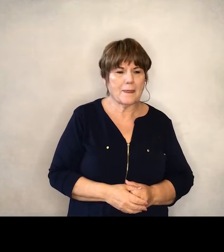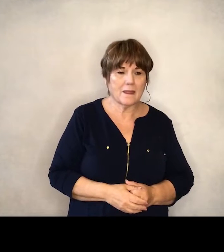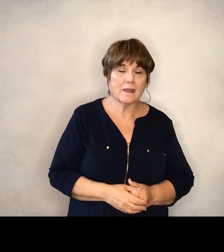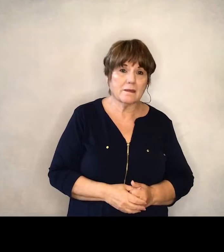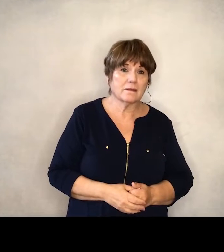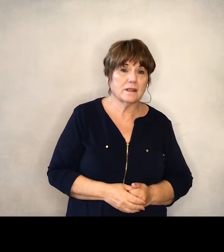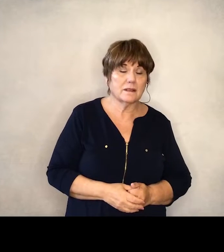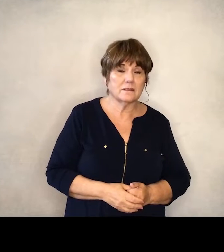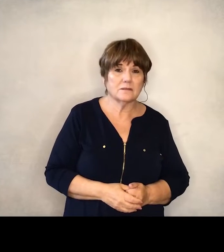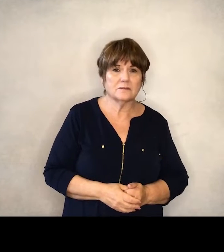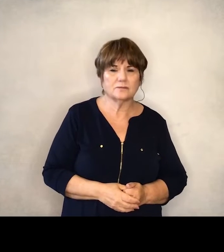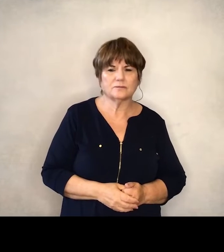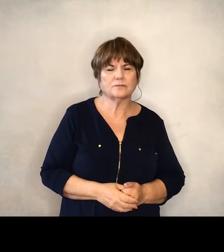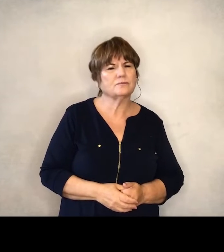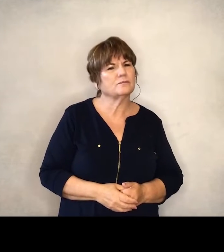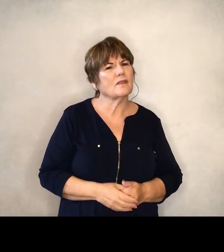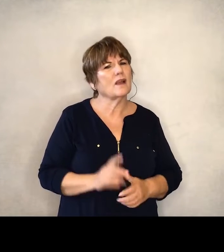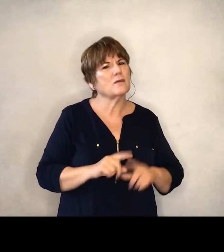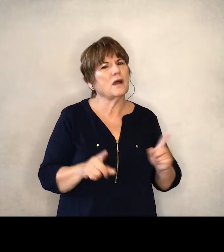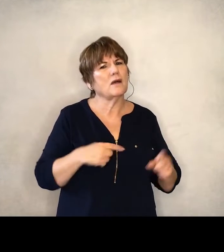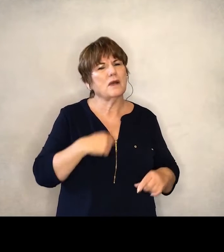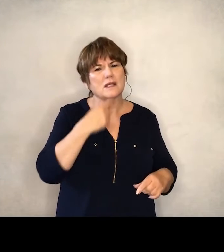But I'll tell you what I am sure of.